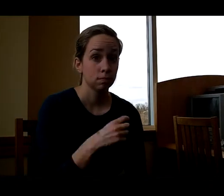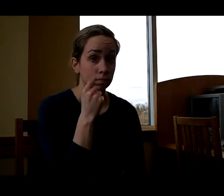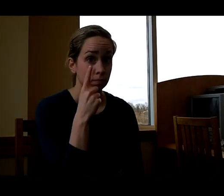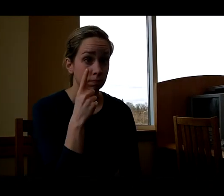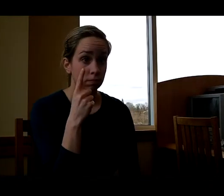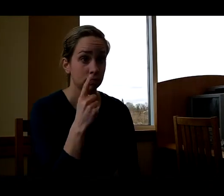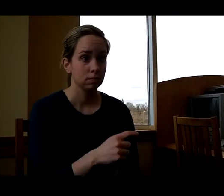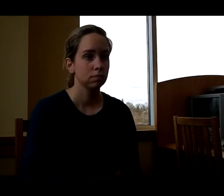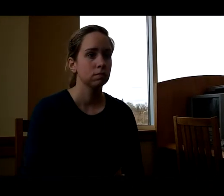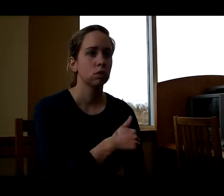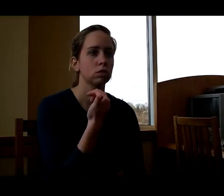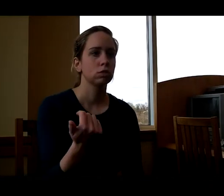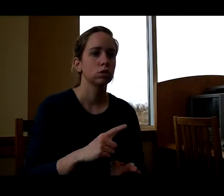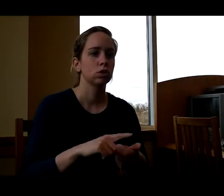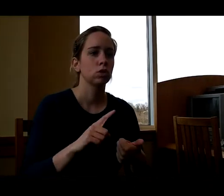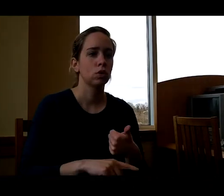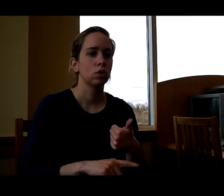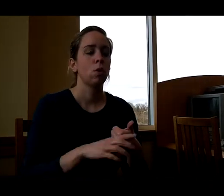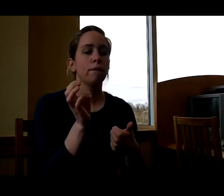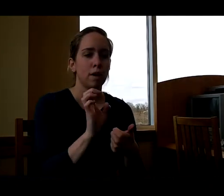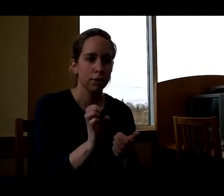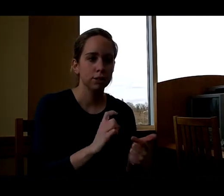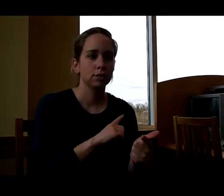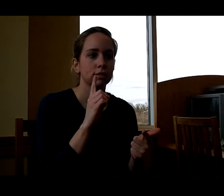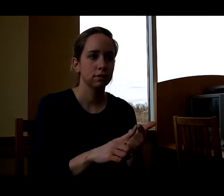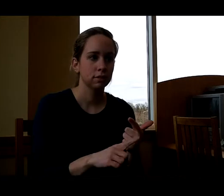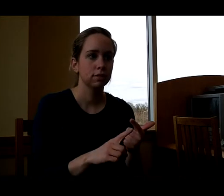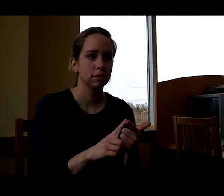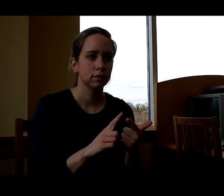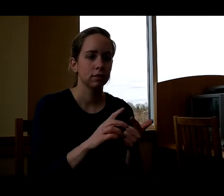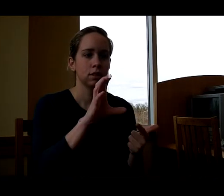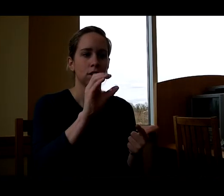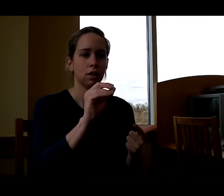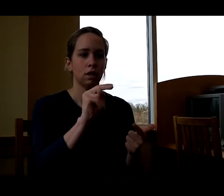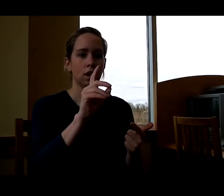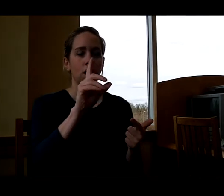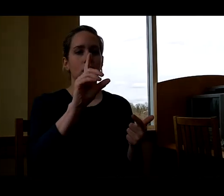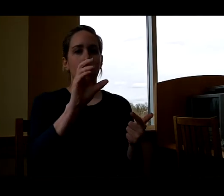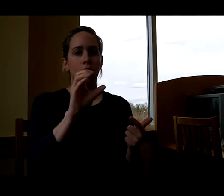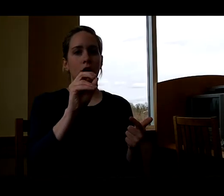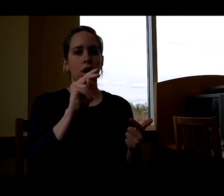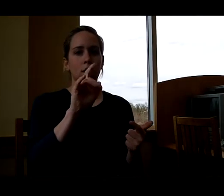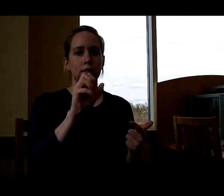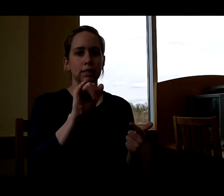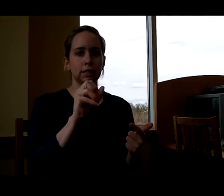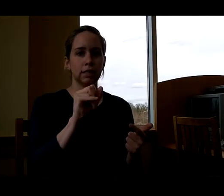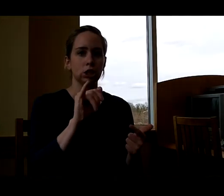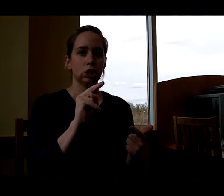Other terms, the two major ones. We're looking at evaporation, and this is the second one, condensation. Basically, you can say that these two